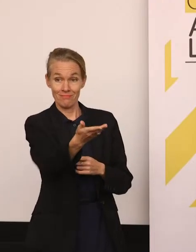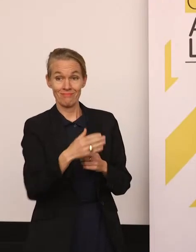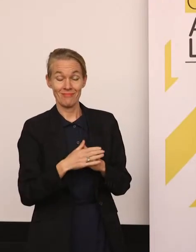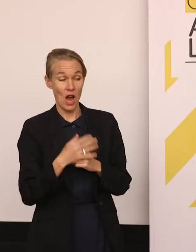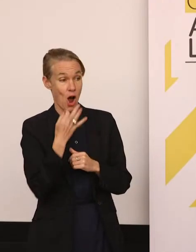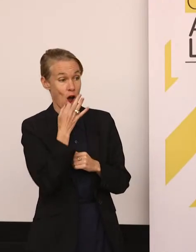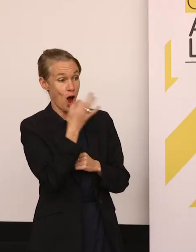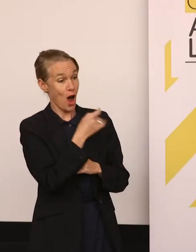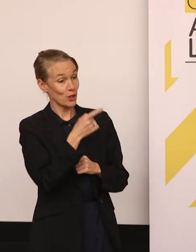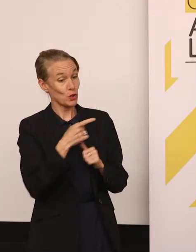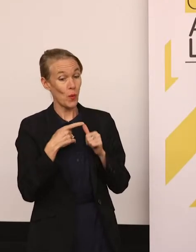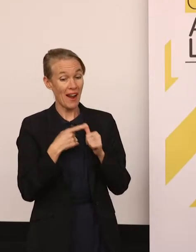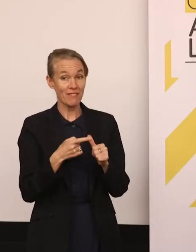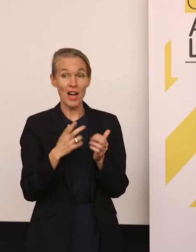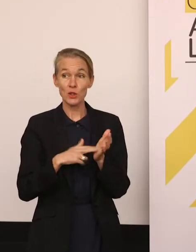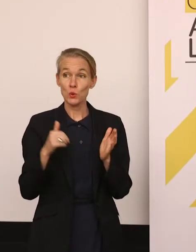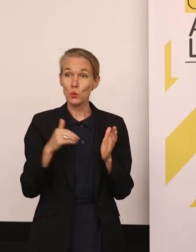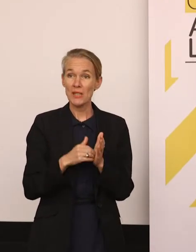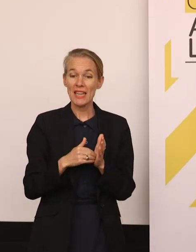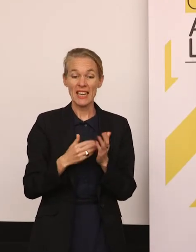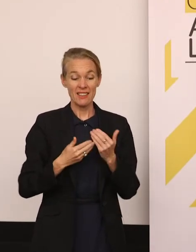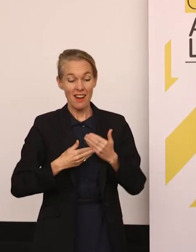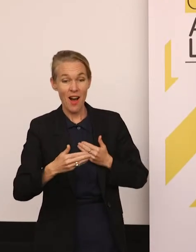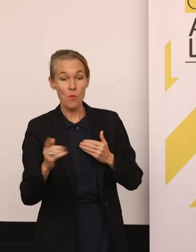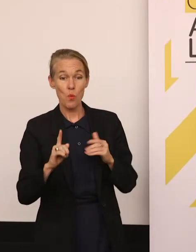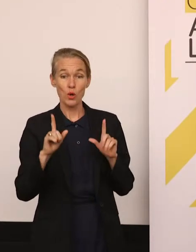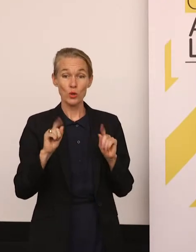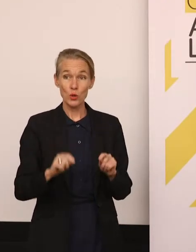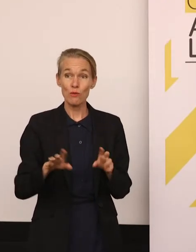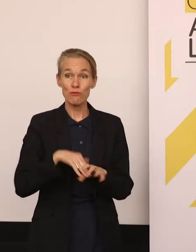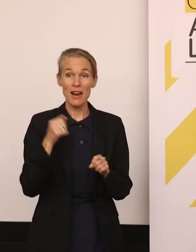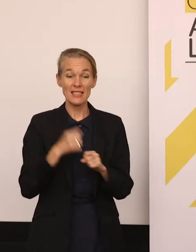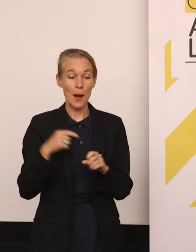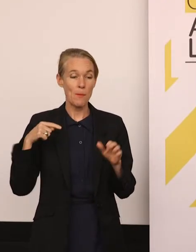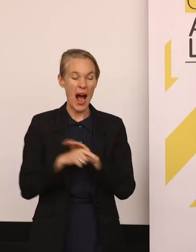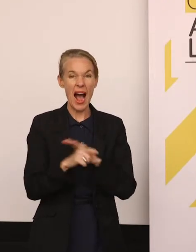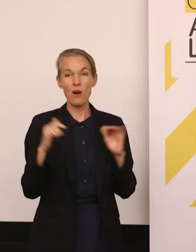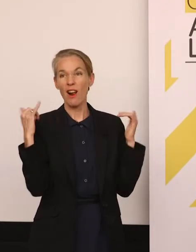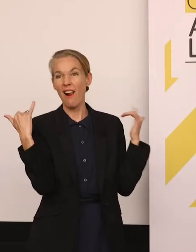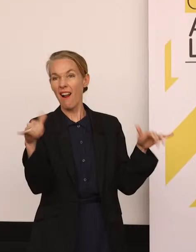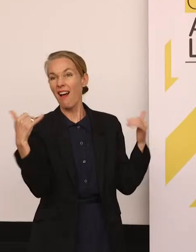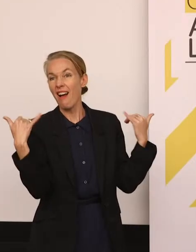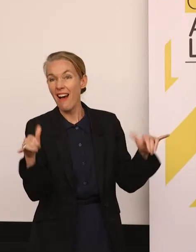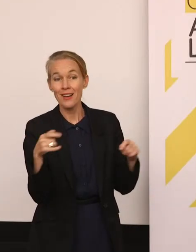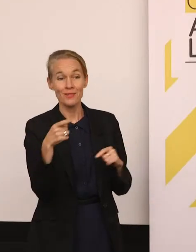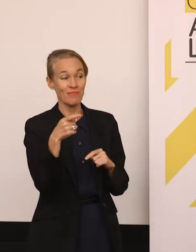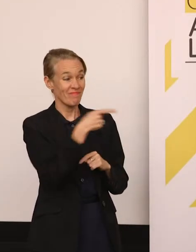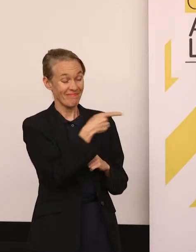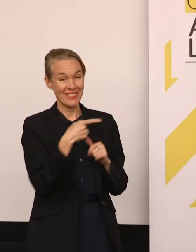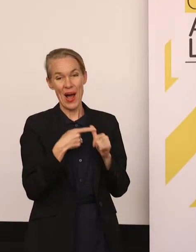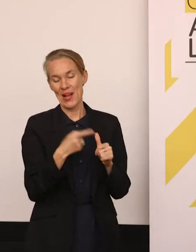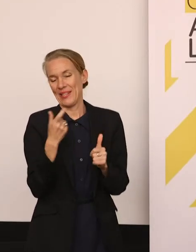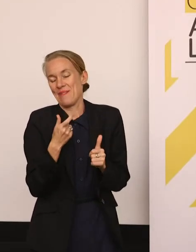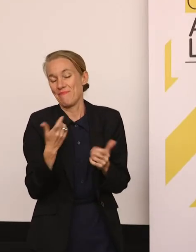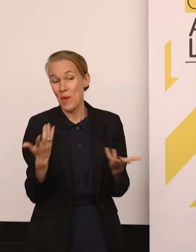them to let their hair down a little bit? Yes, even have a dance if the mood takes them. Yes,